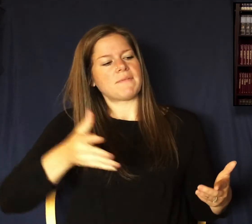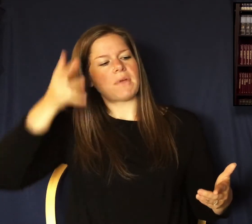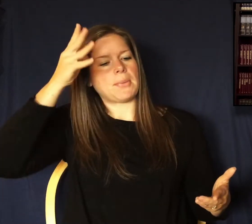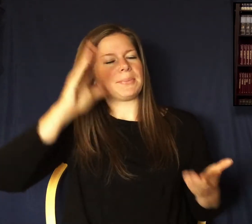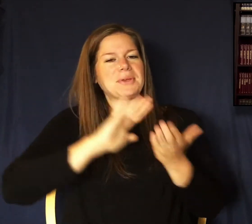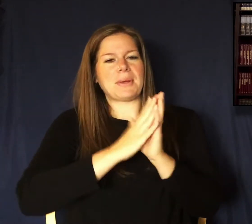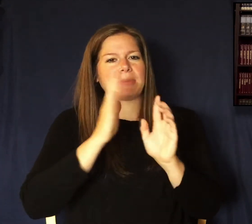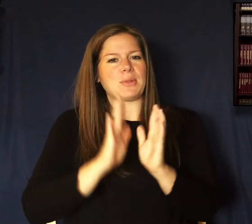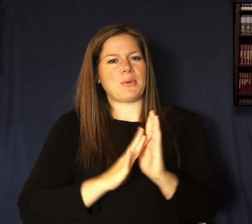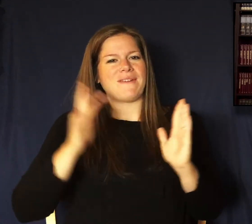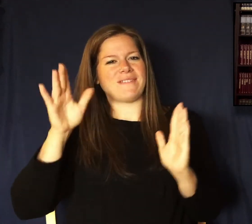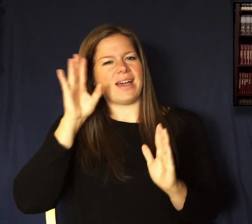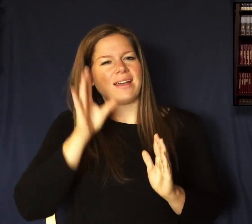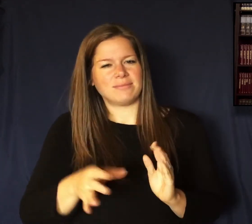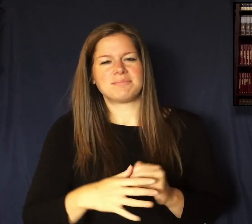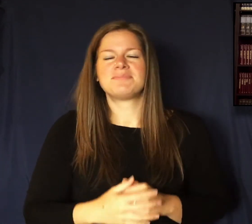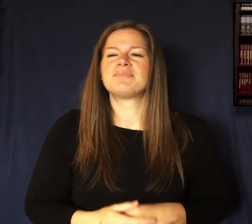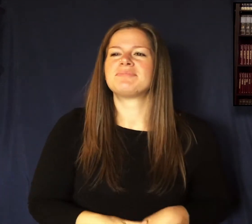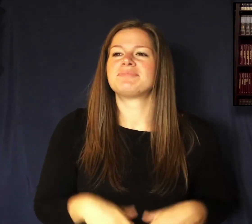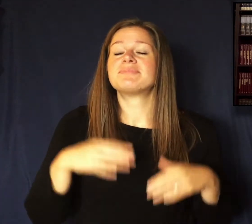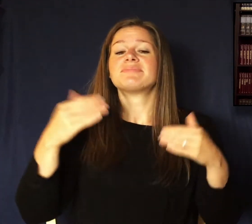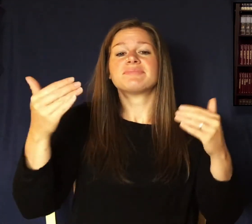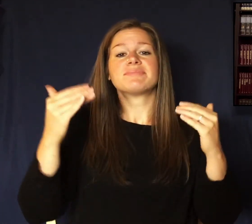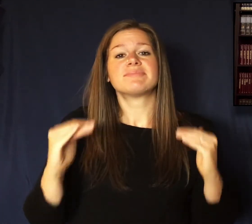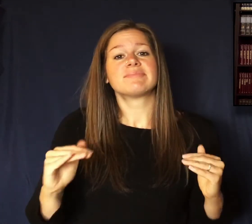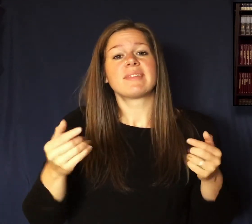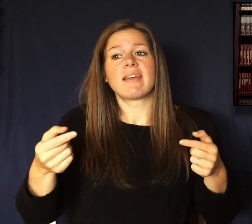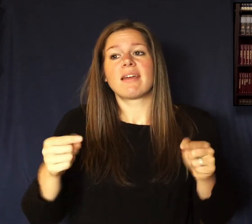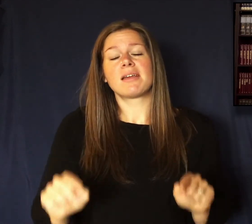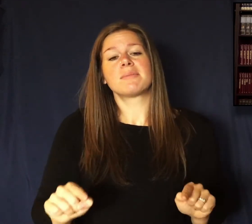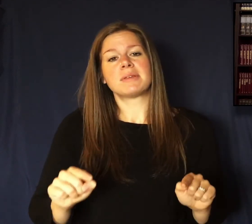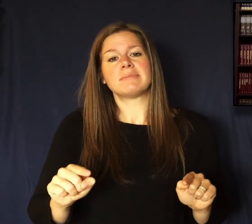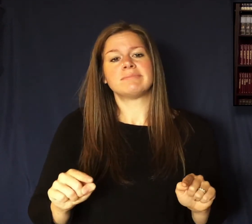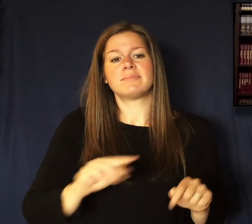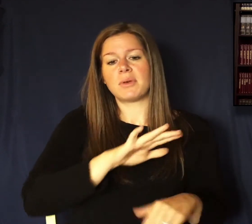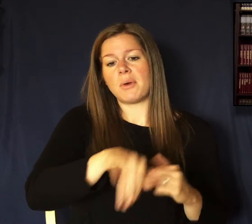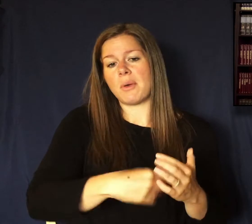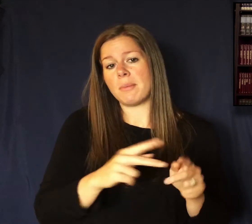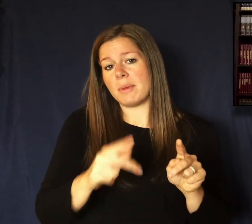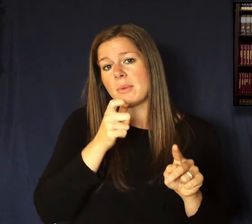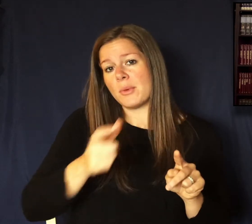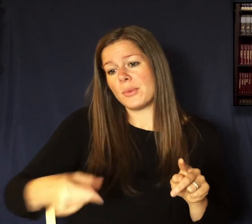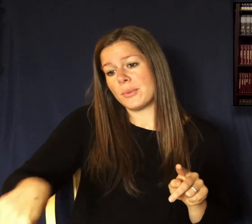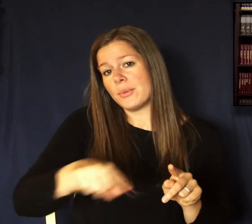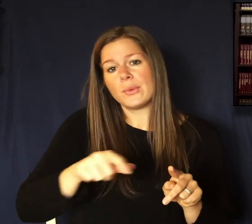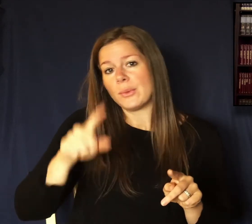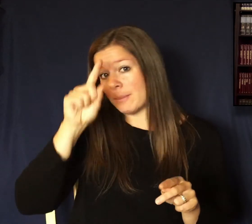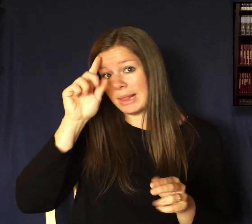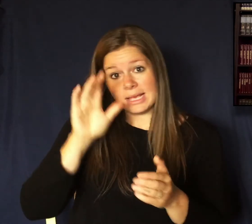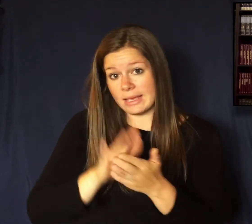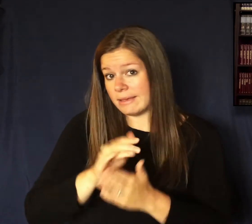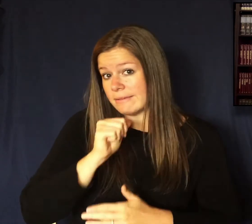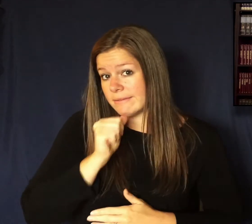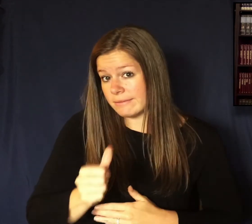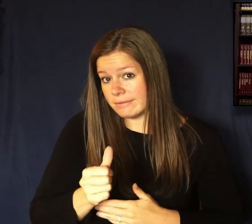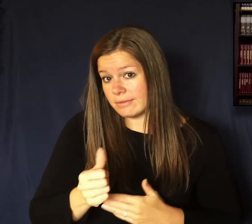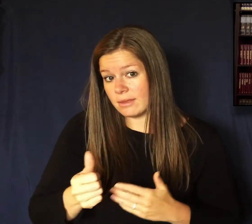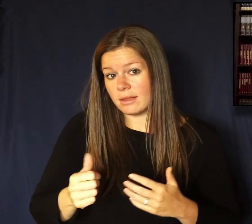another key moment, we see the unbelief of people who do not believe. In verses 42 to